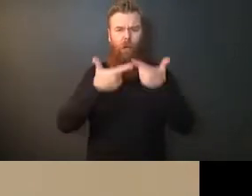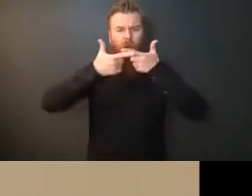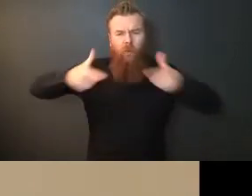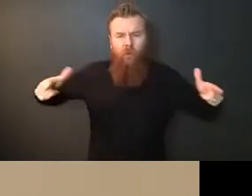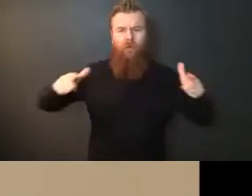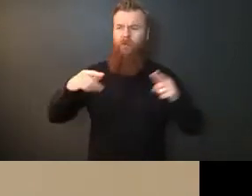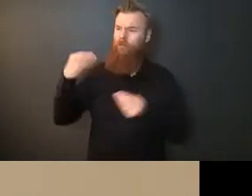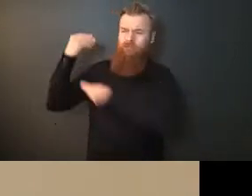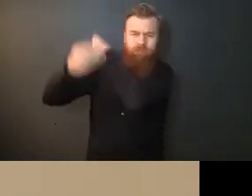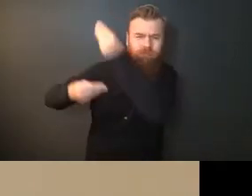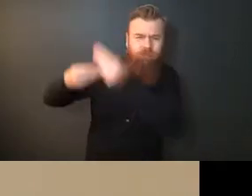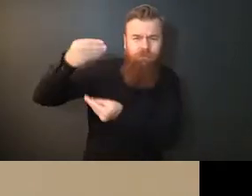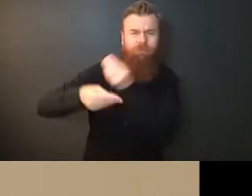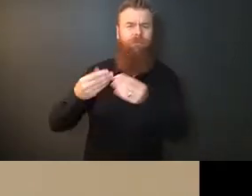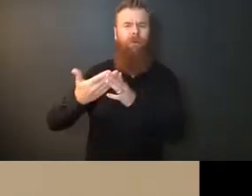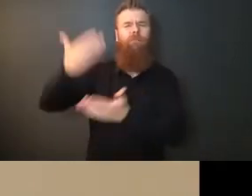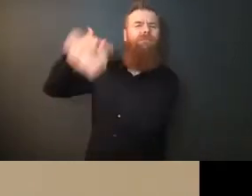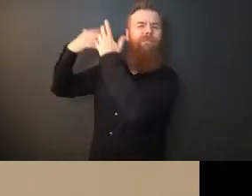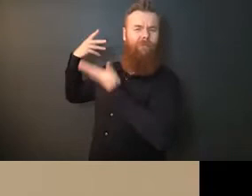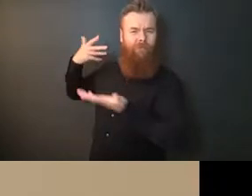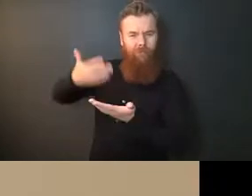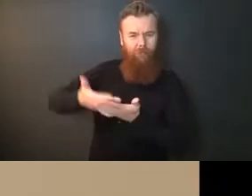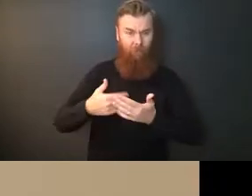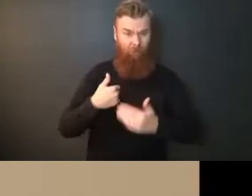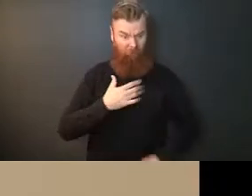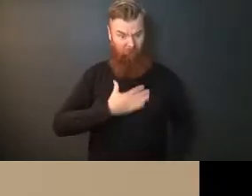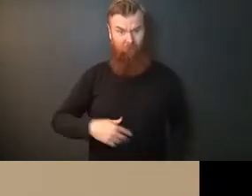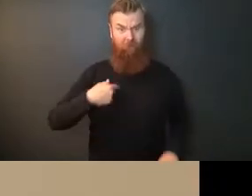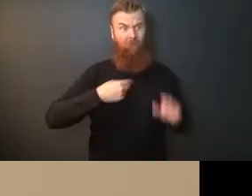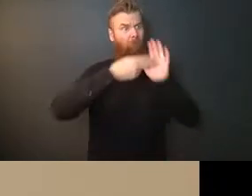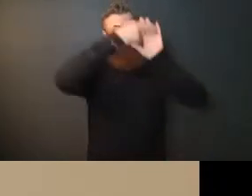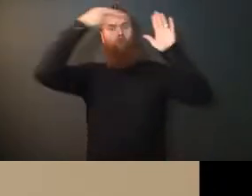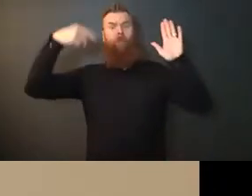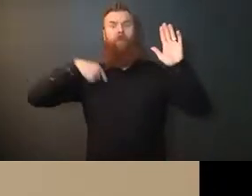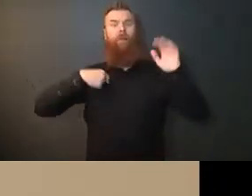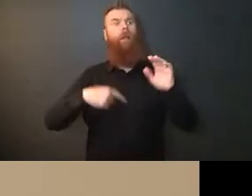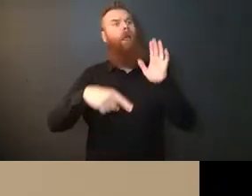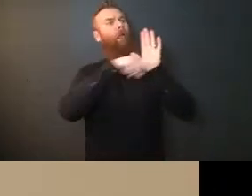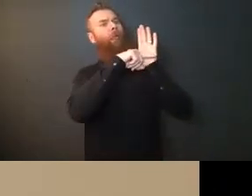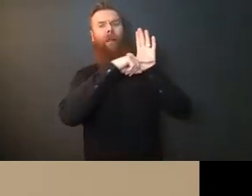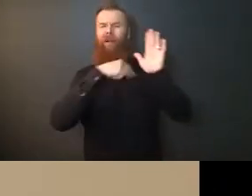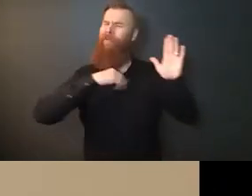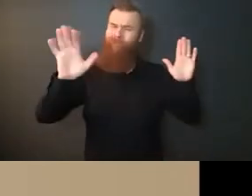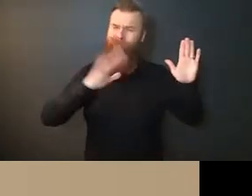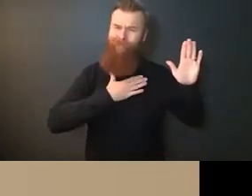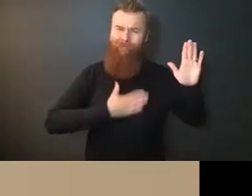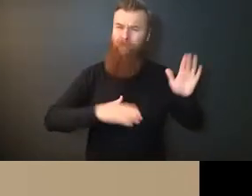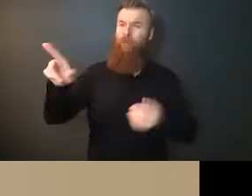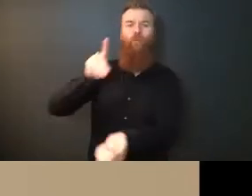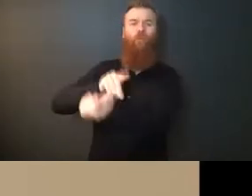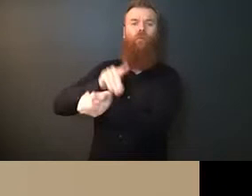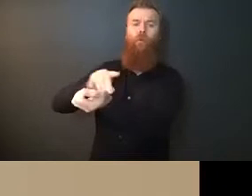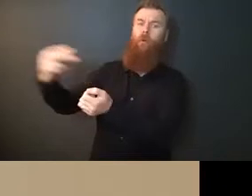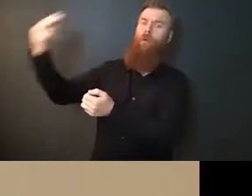in a negative way by the medical profession. The label that we choose for ourselves is being part of a unique culture and a world that is